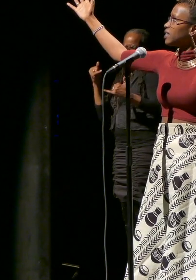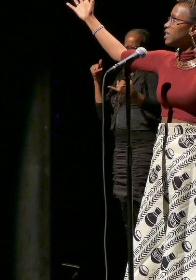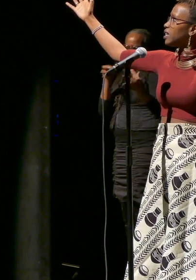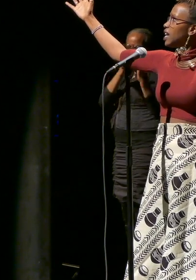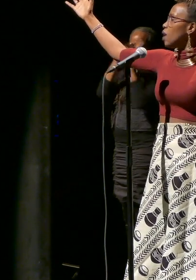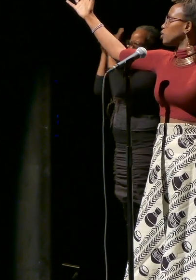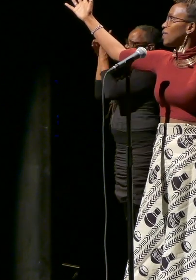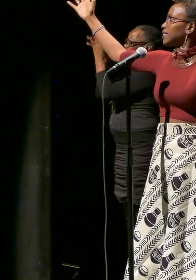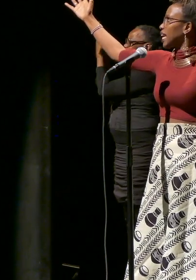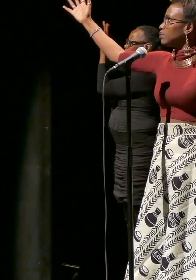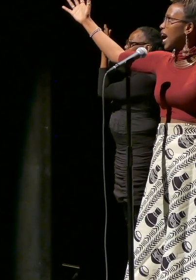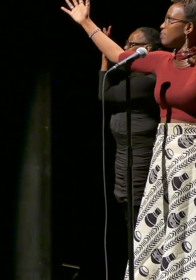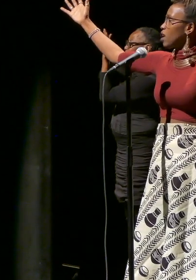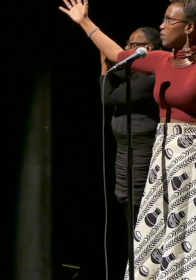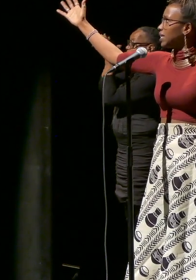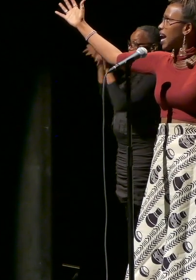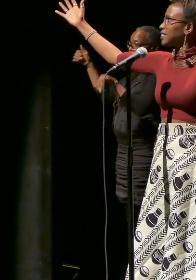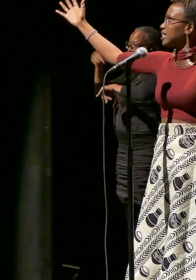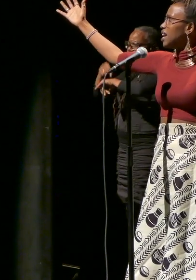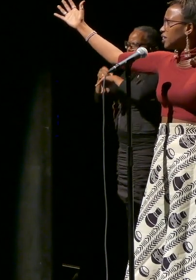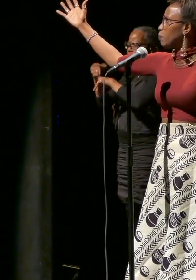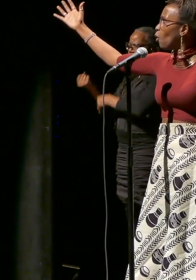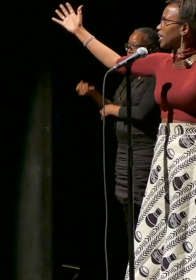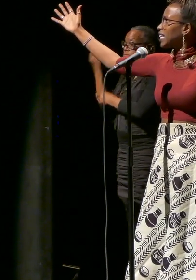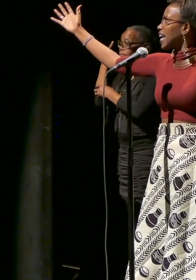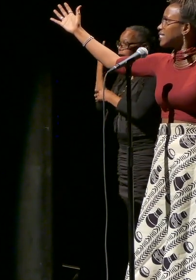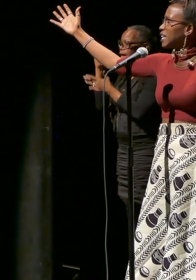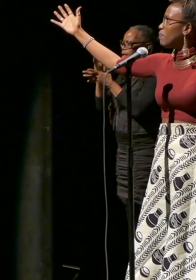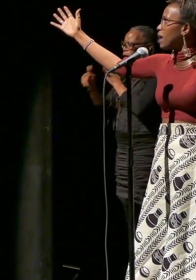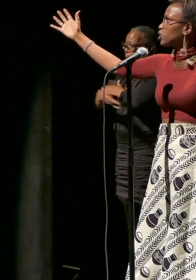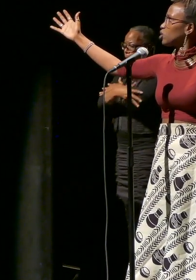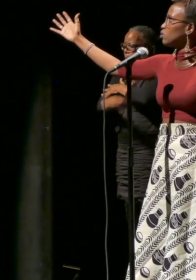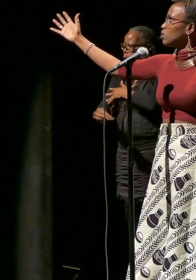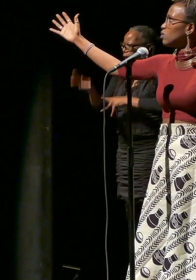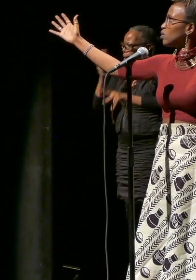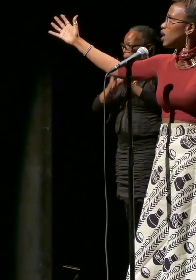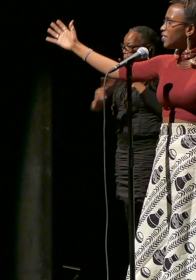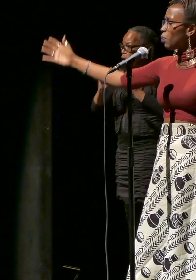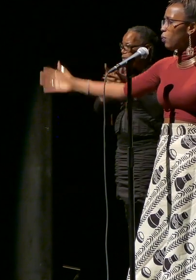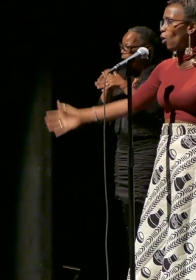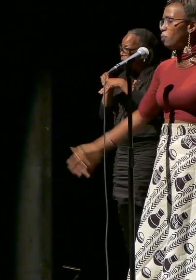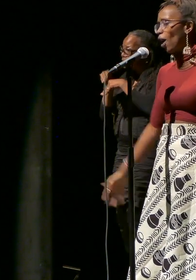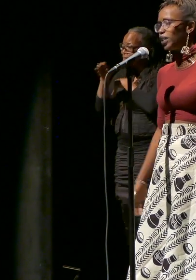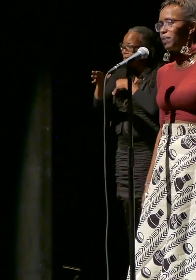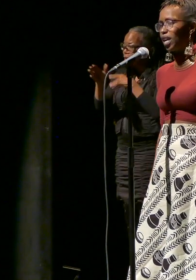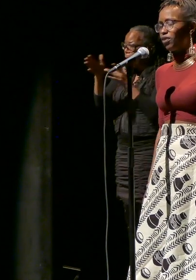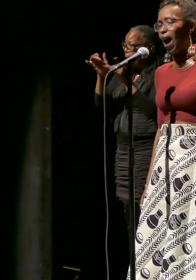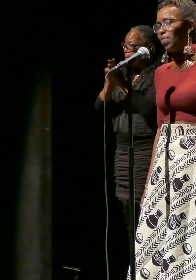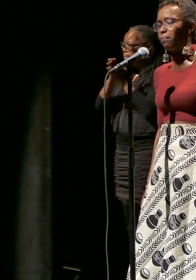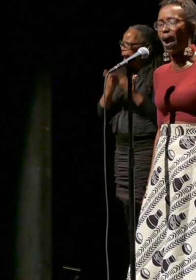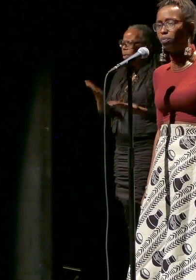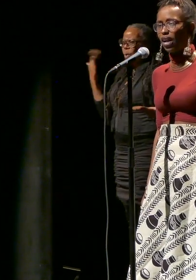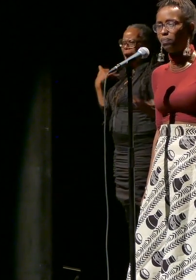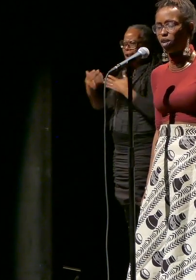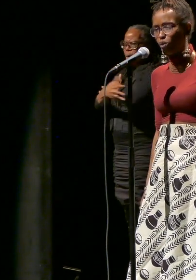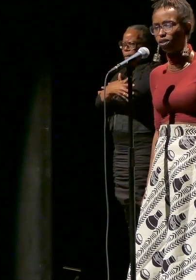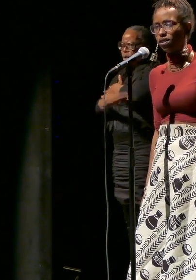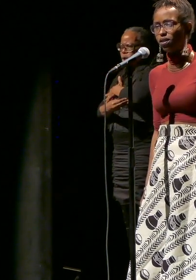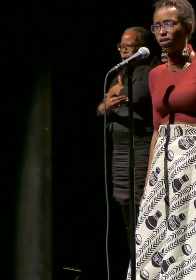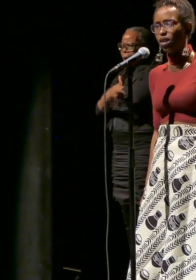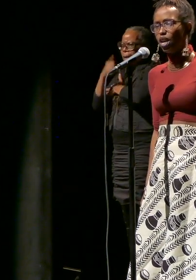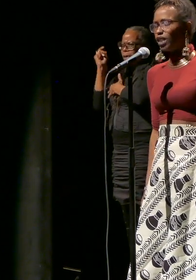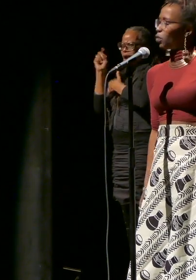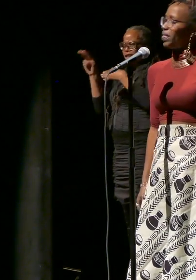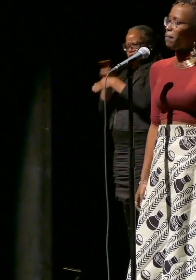light. It was around the same time that I realized that the poor kids I'd sent Bibles to, they were poor partly because of how that Bible had been